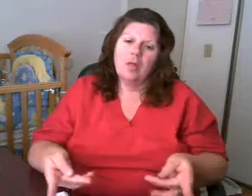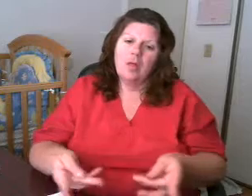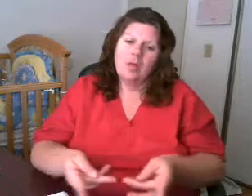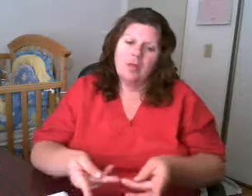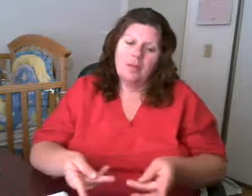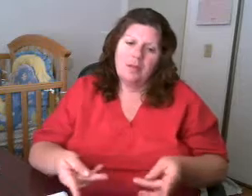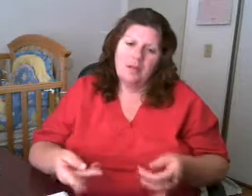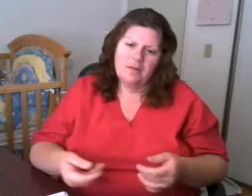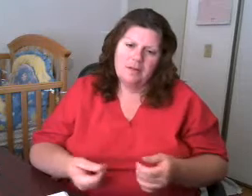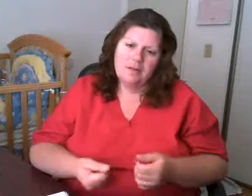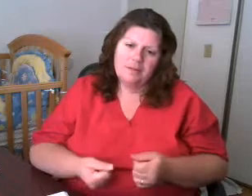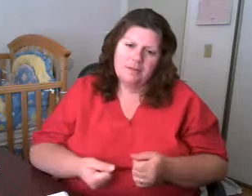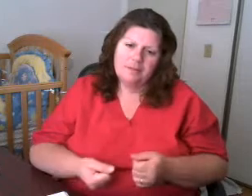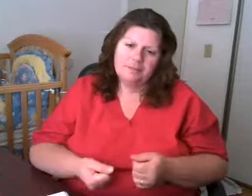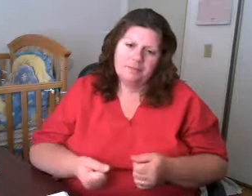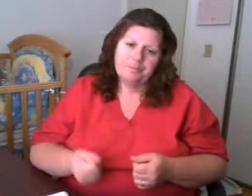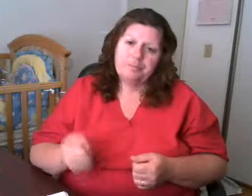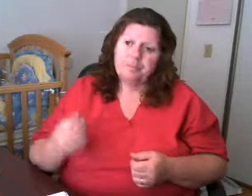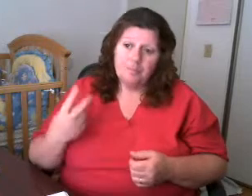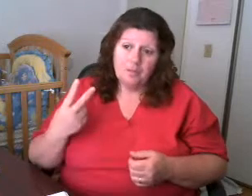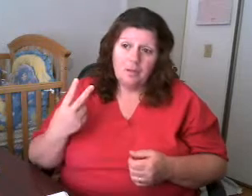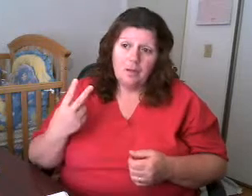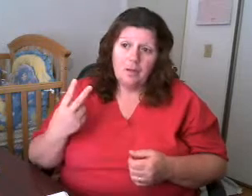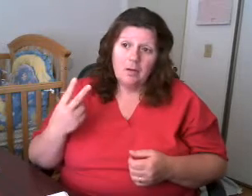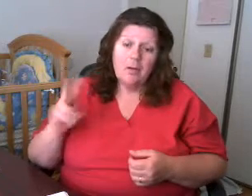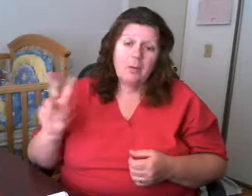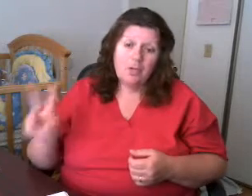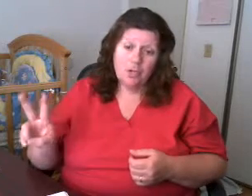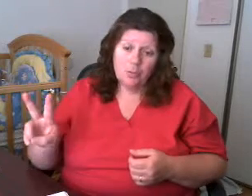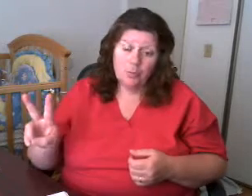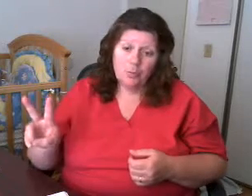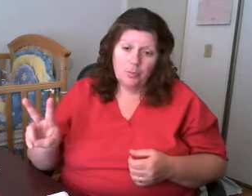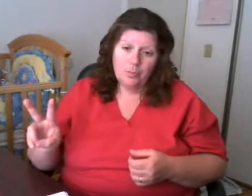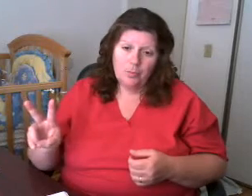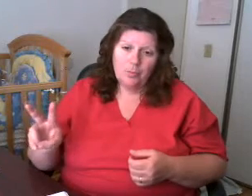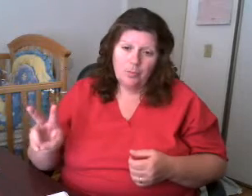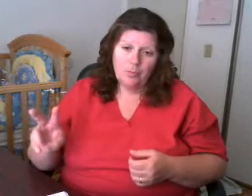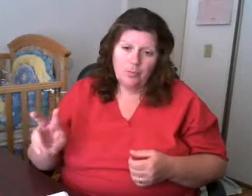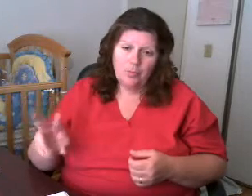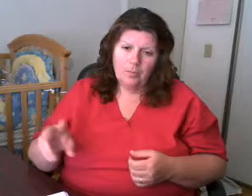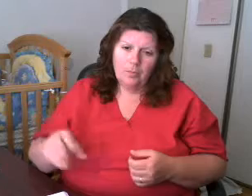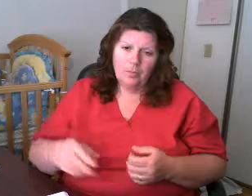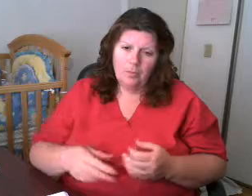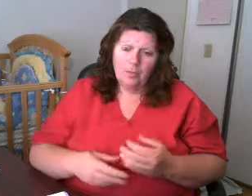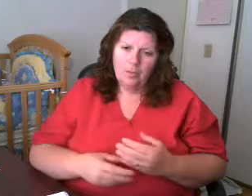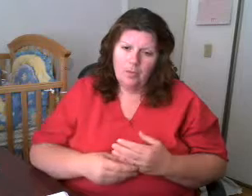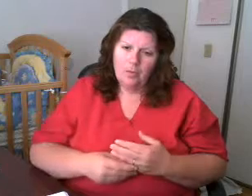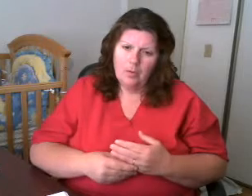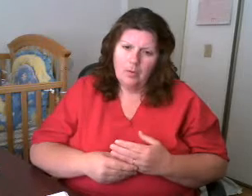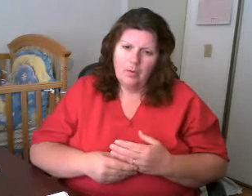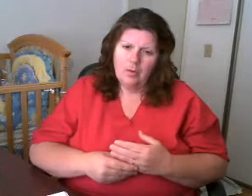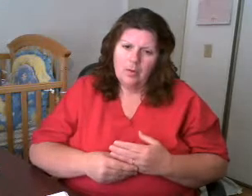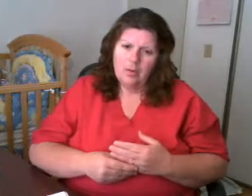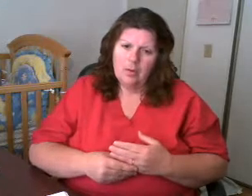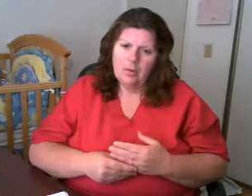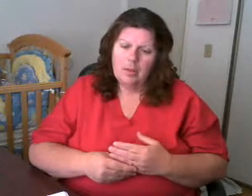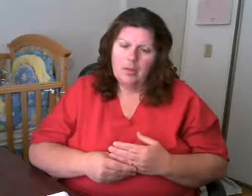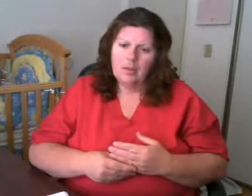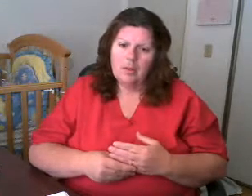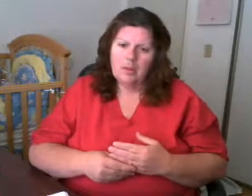the assignment by determining logistics and purpose of the interaction for all parties involved. Okay,